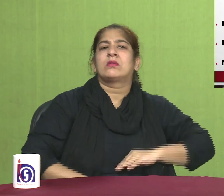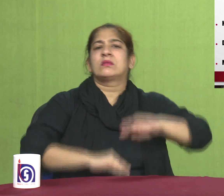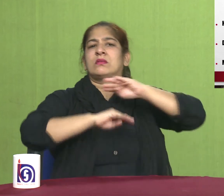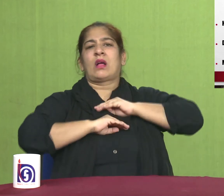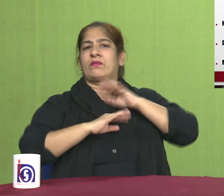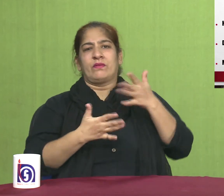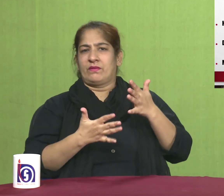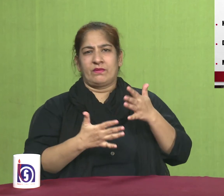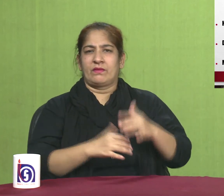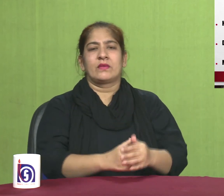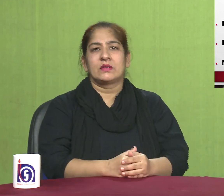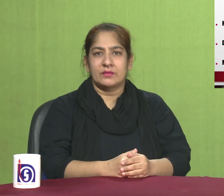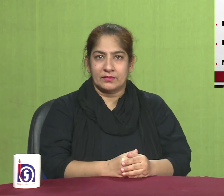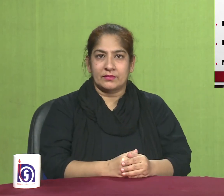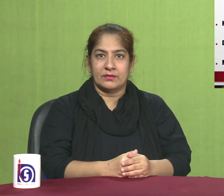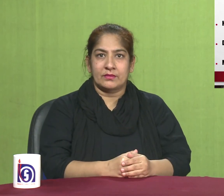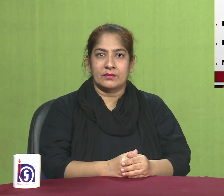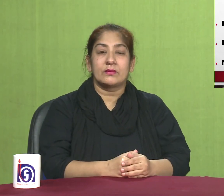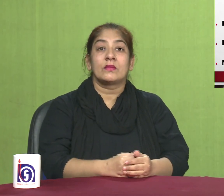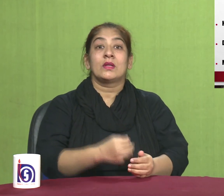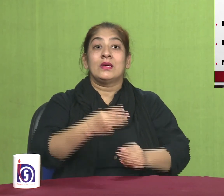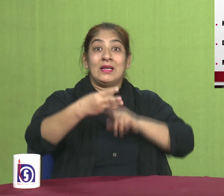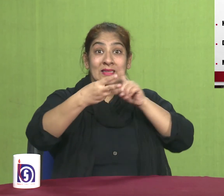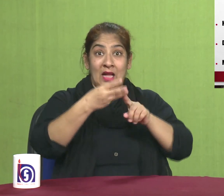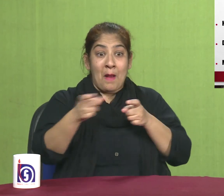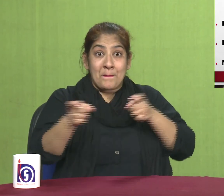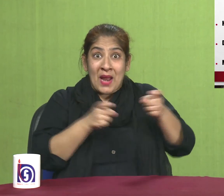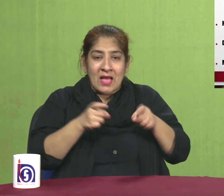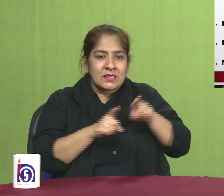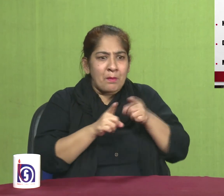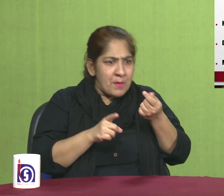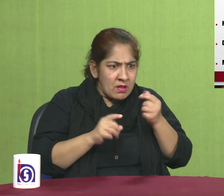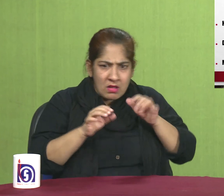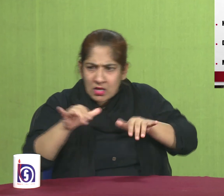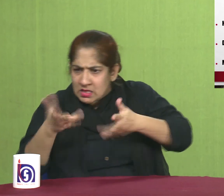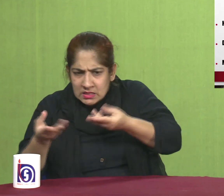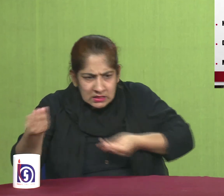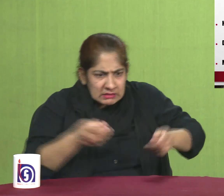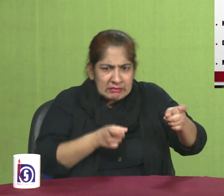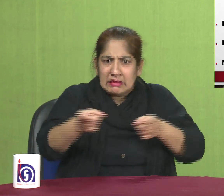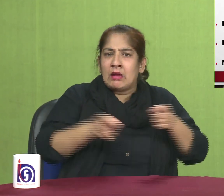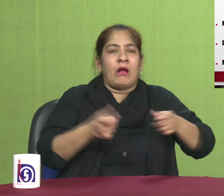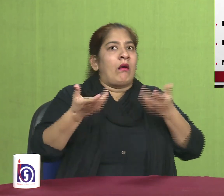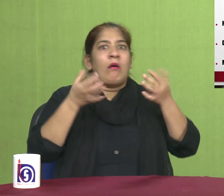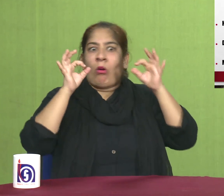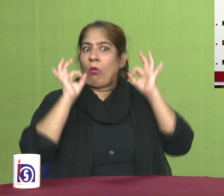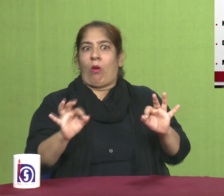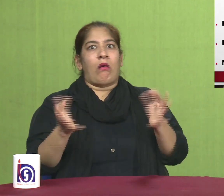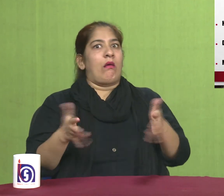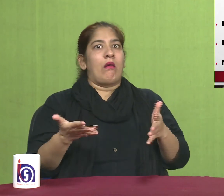Second limitation is that dissatisfied shareholders. And the third limitation is